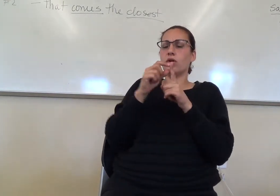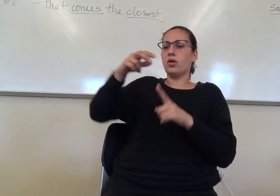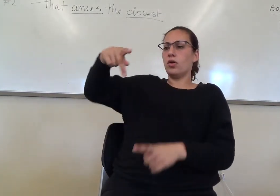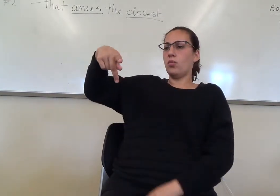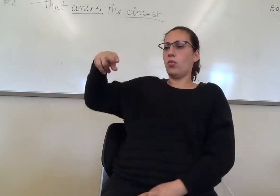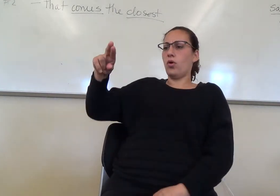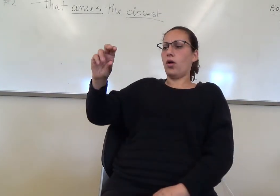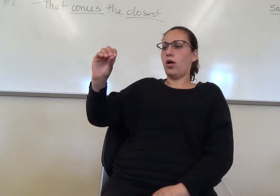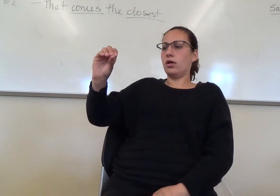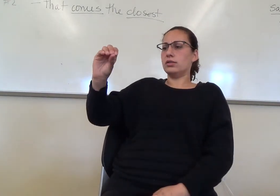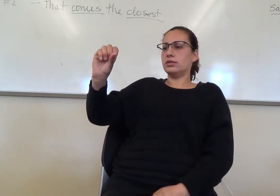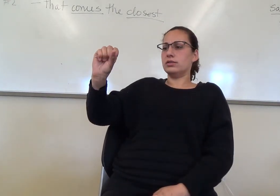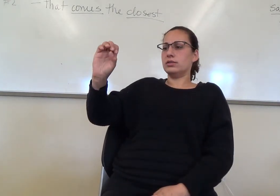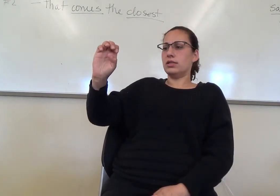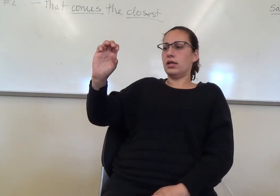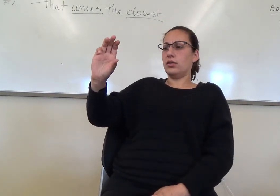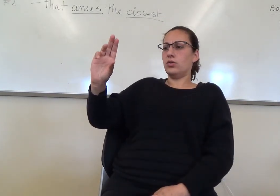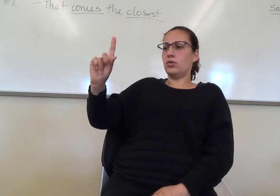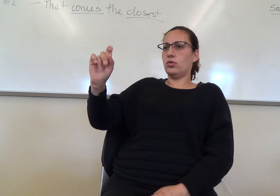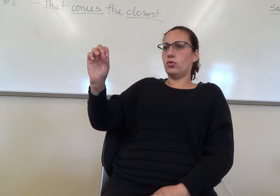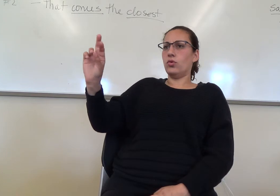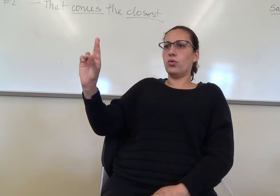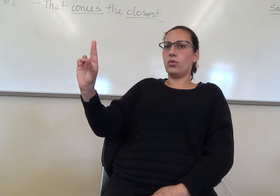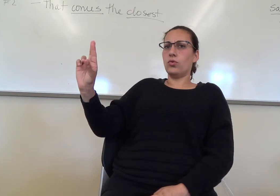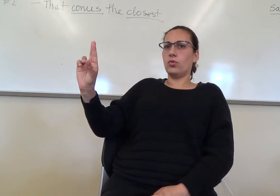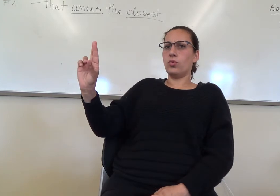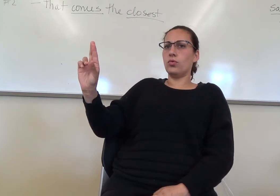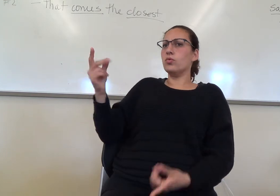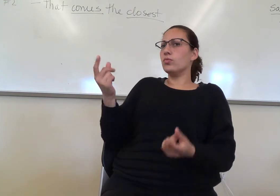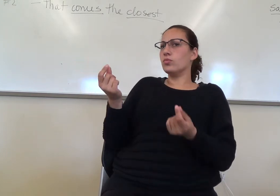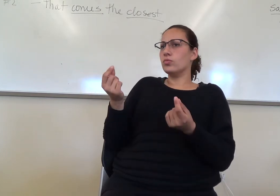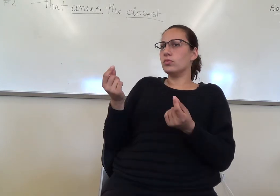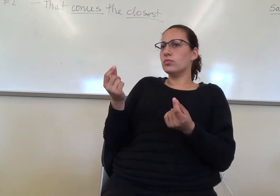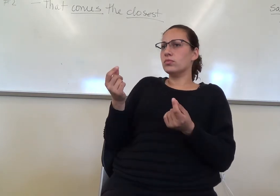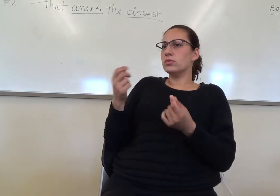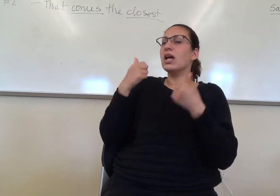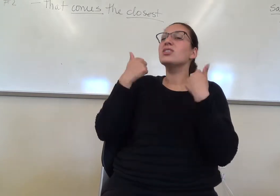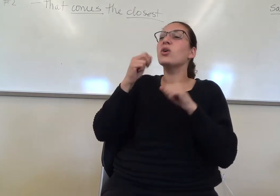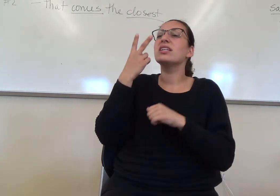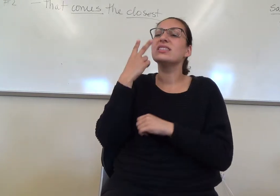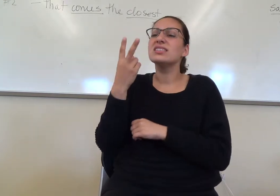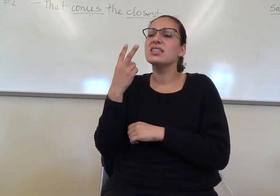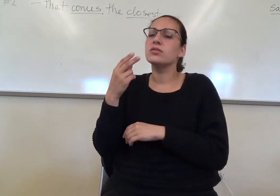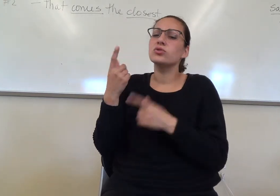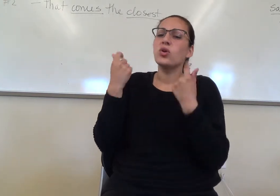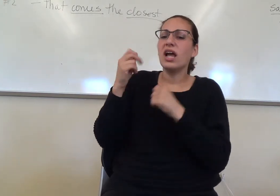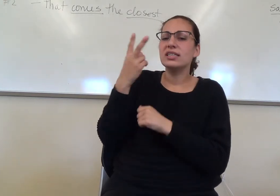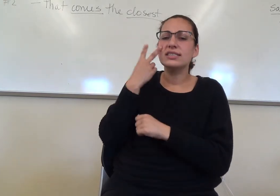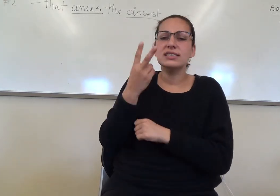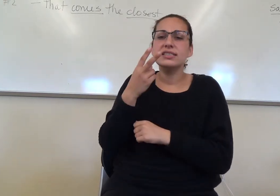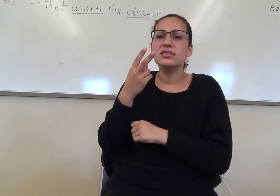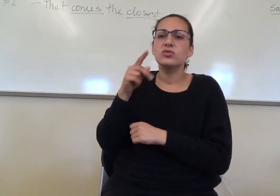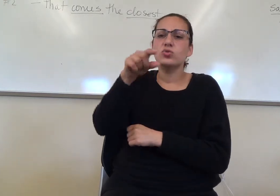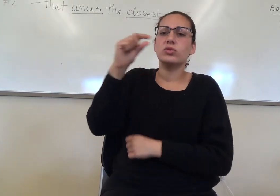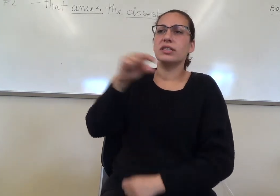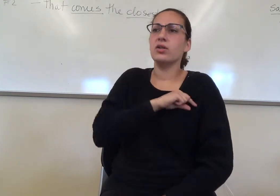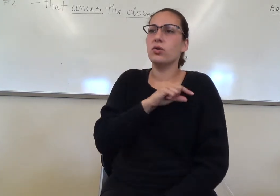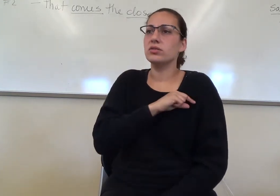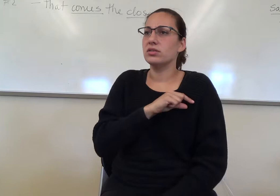is one who tries to find you guilty. Yeah, so he's a lawyer. Oh. So the lawyer in this